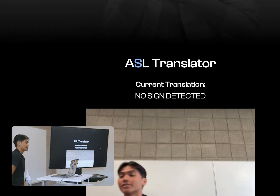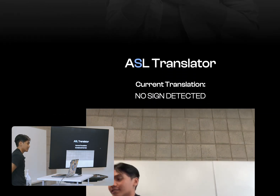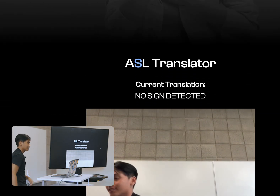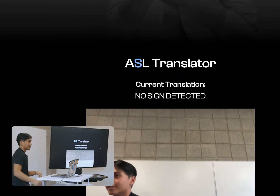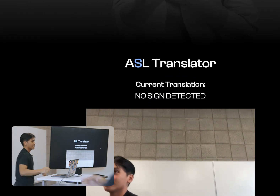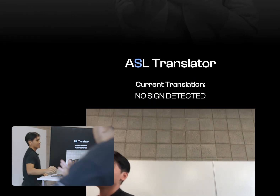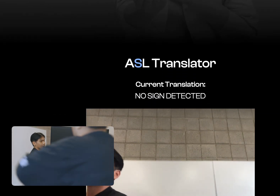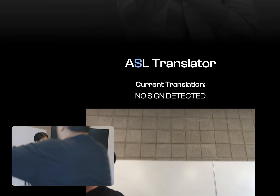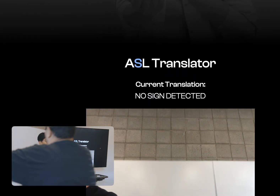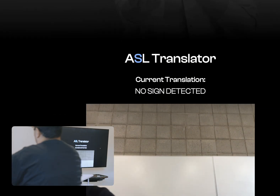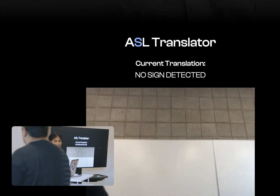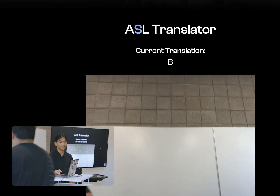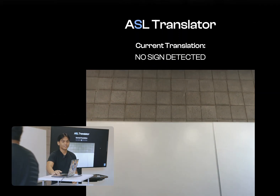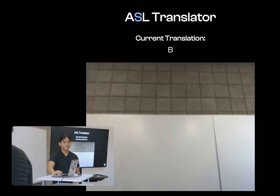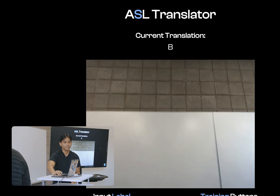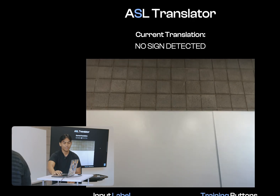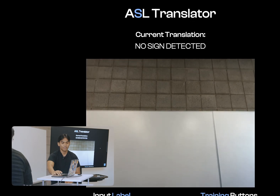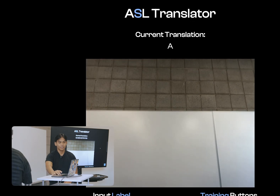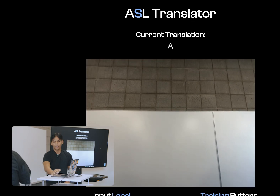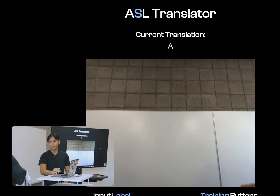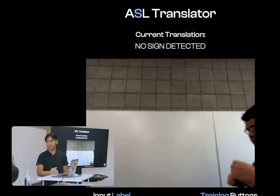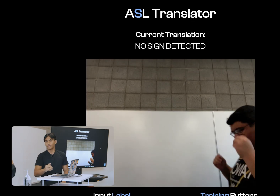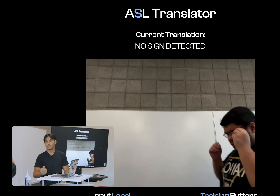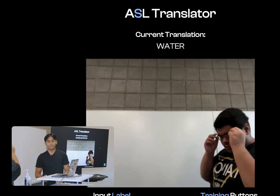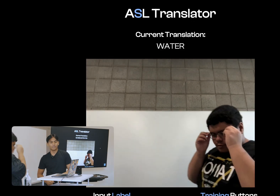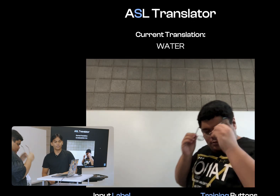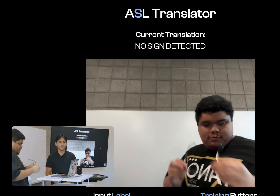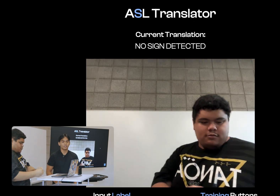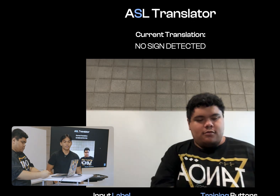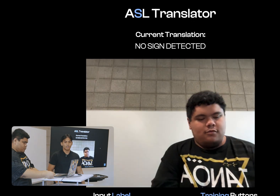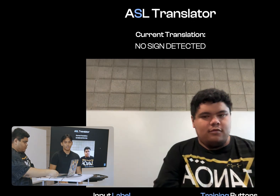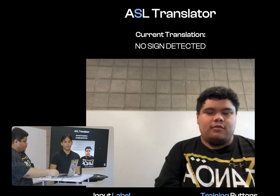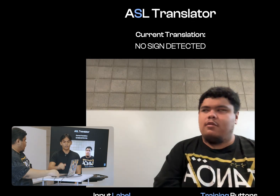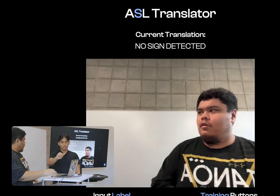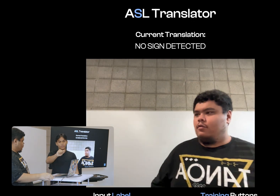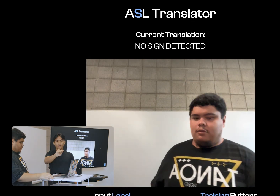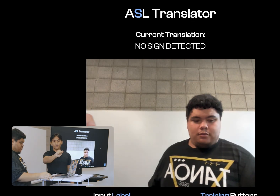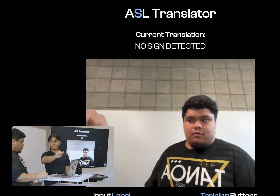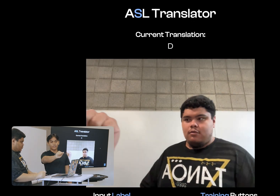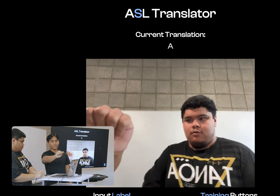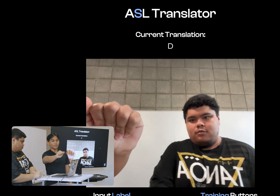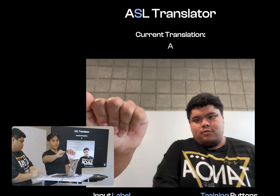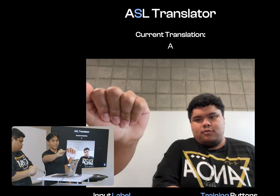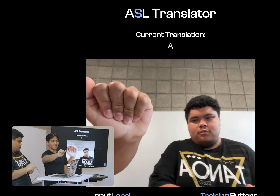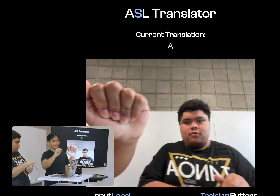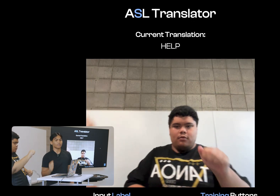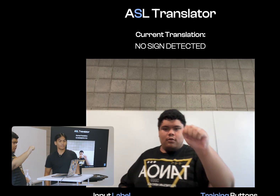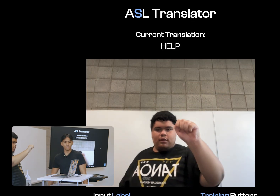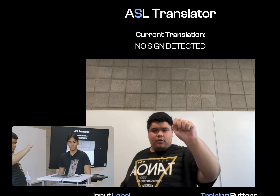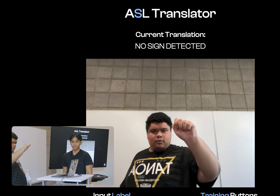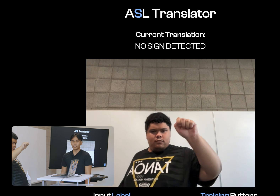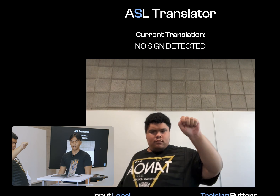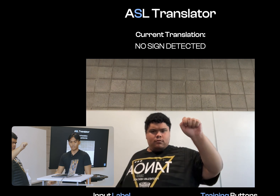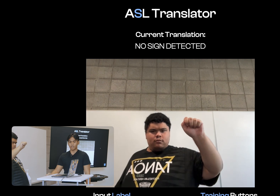Okay. Yeah, that's a different body shape. I mean, we should try a different. All right, let me see. Okay. Try two. All right, I want you to hold it like that.